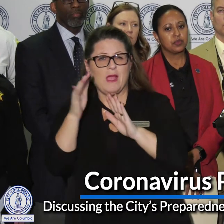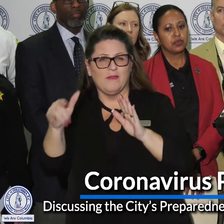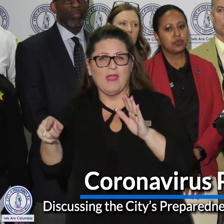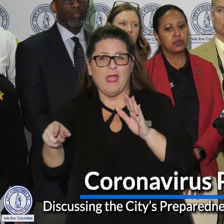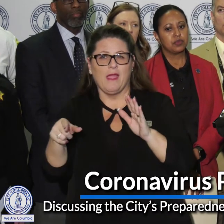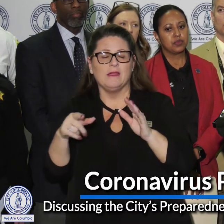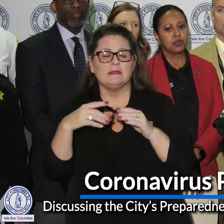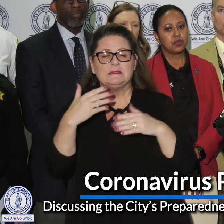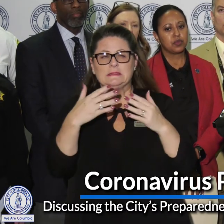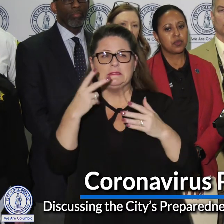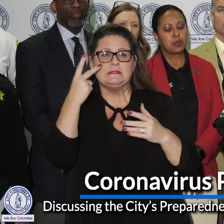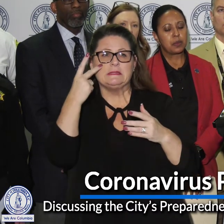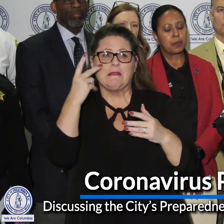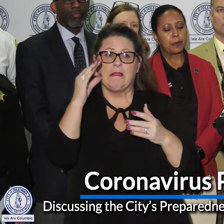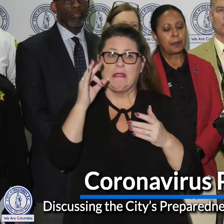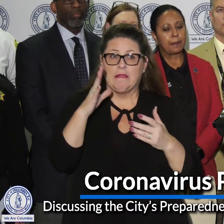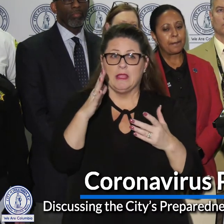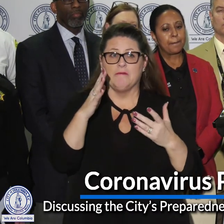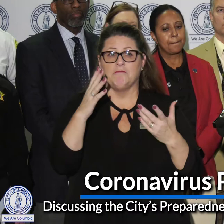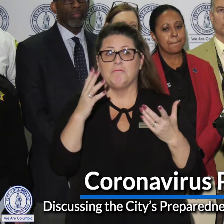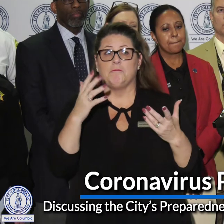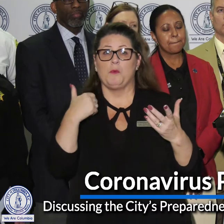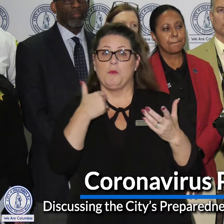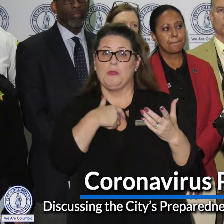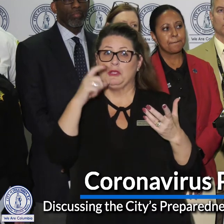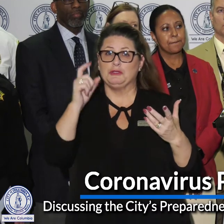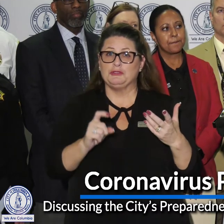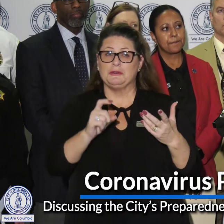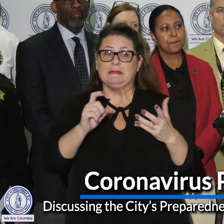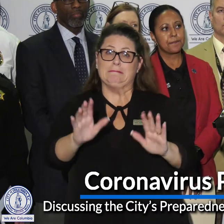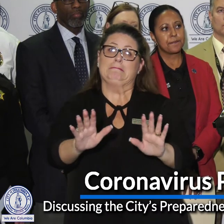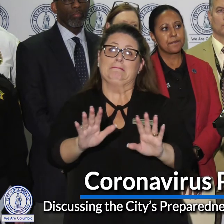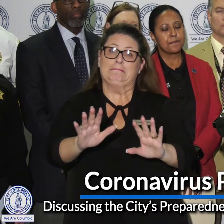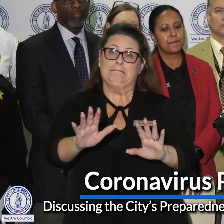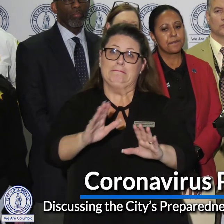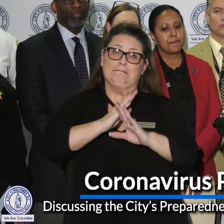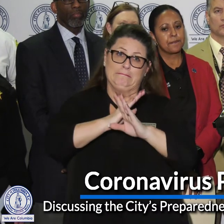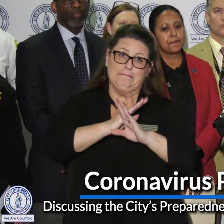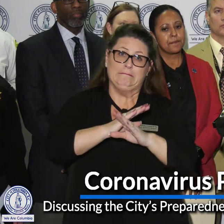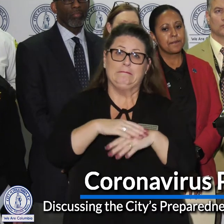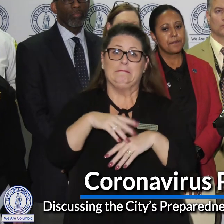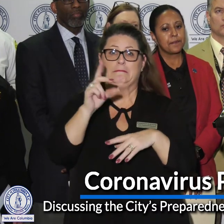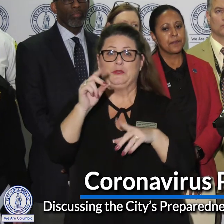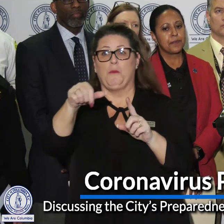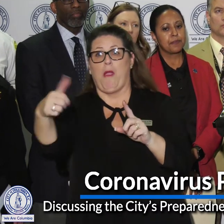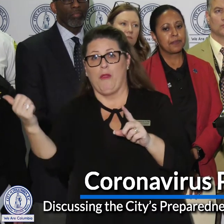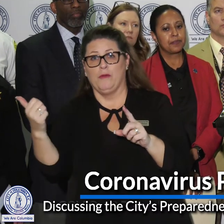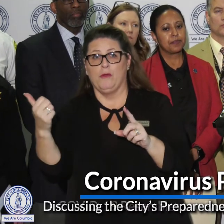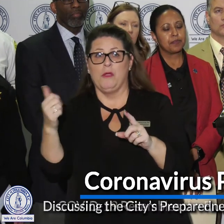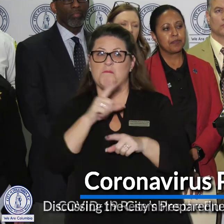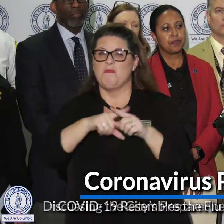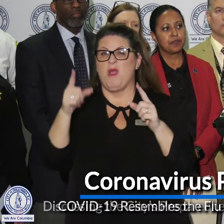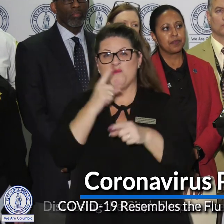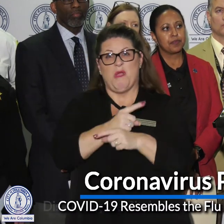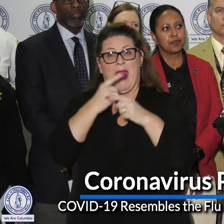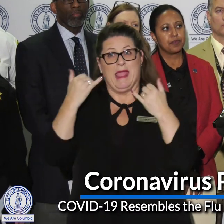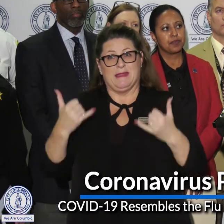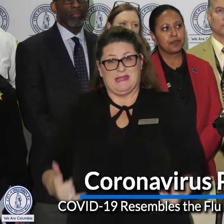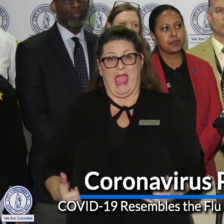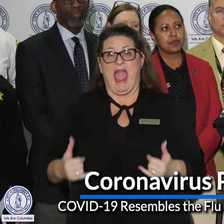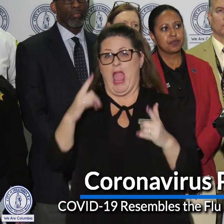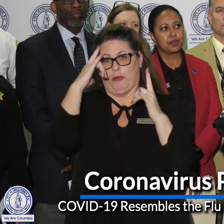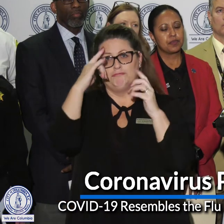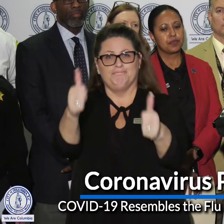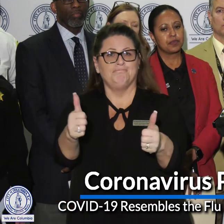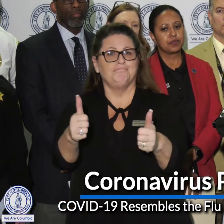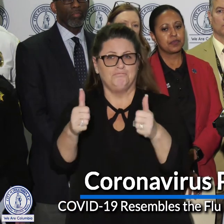turned into something rather significant. Maybe it's something that we all need to strongly urge a different path. But right now, no, we don't see any